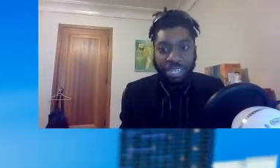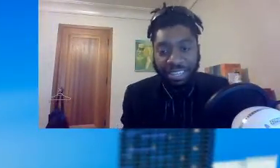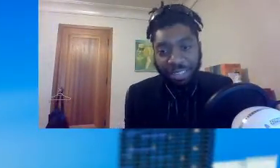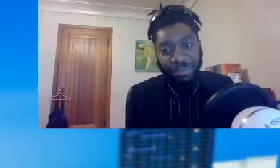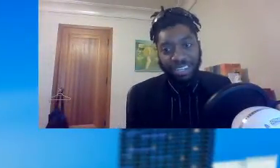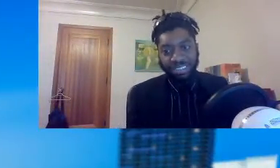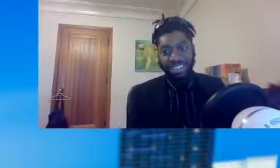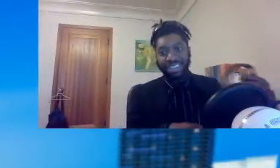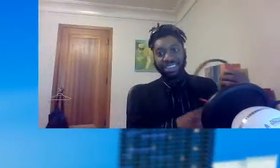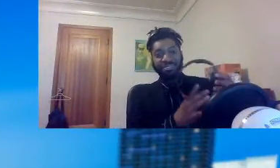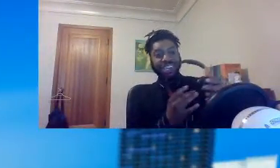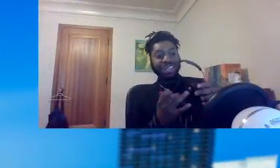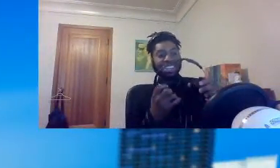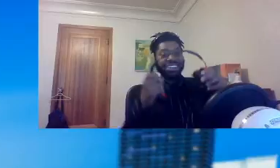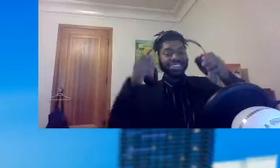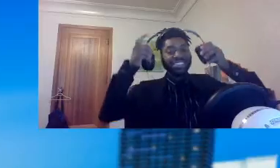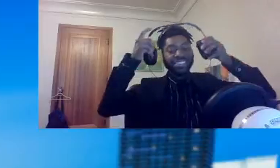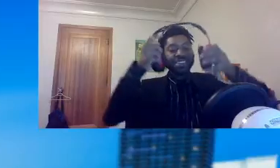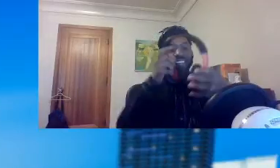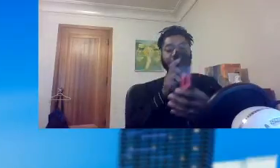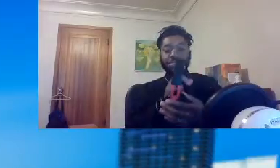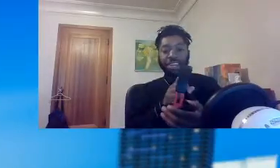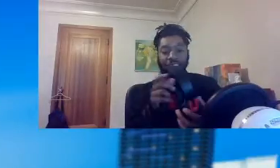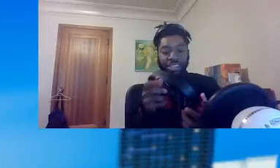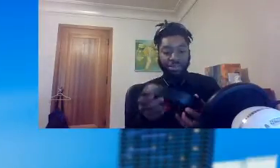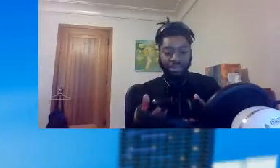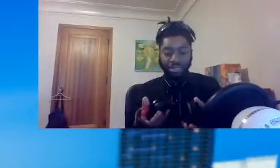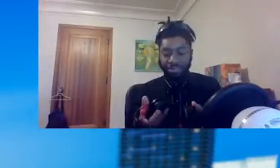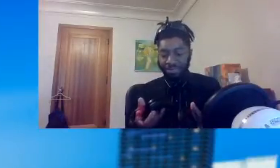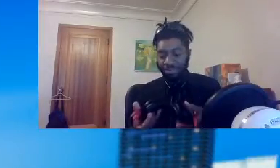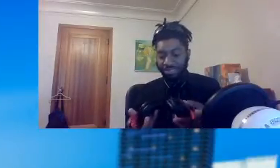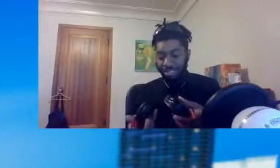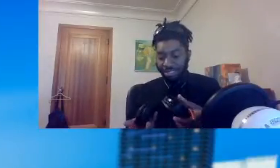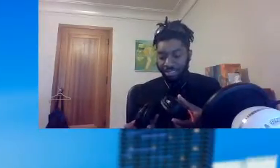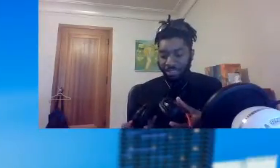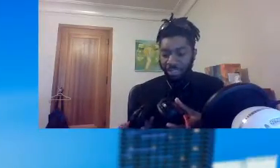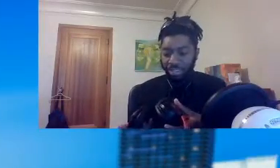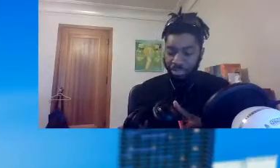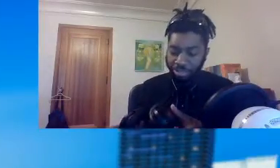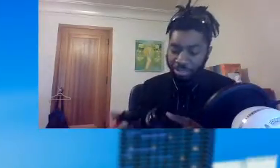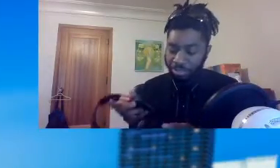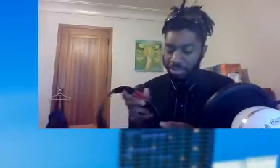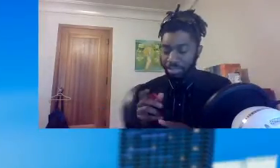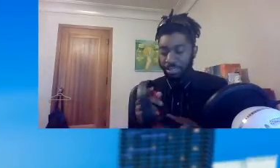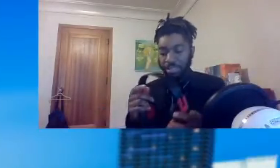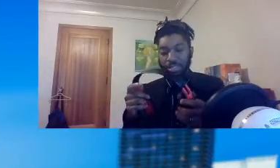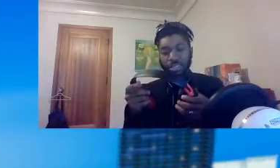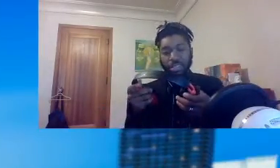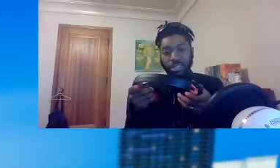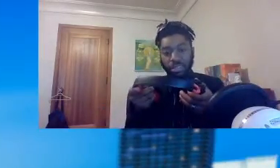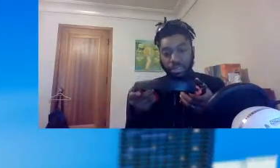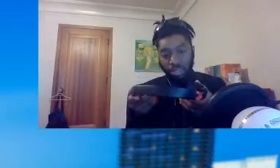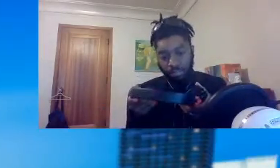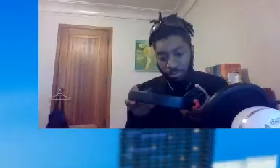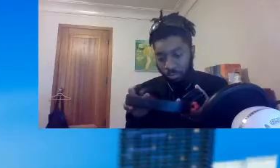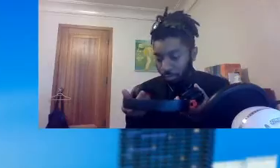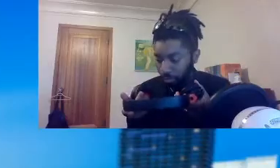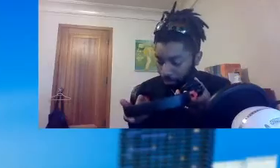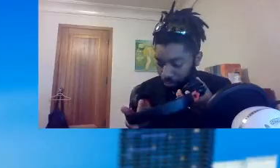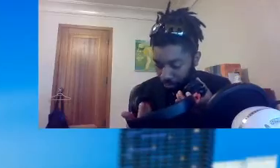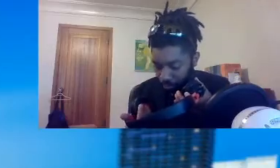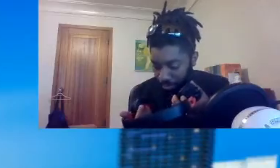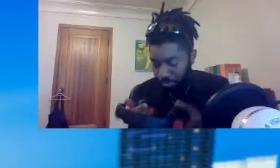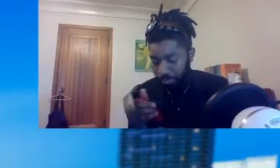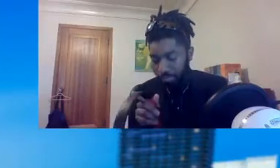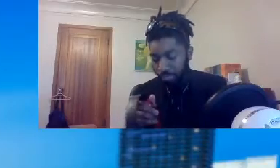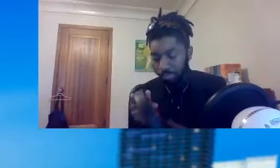Yep, drinking that Labatt's. Ryan knows. Ryan knows. Because he's that good. Alright. Which one's left,